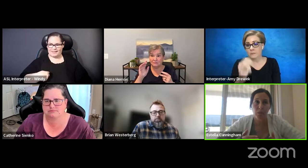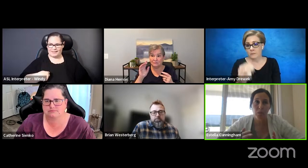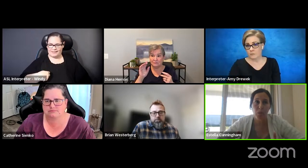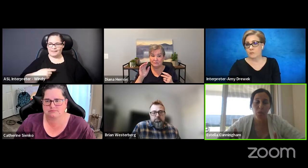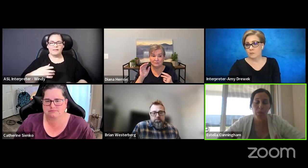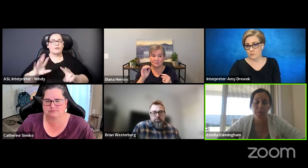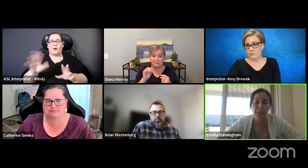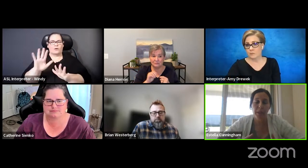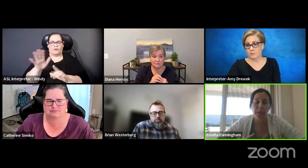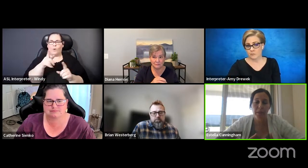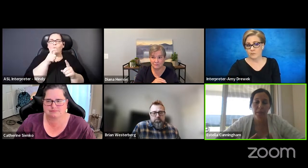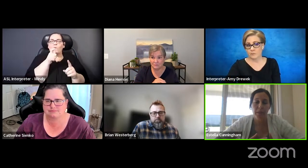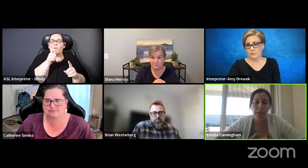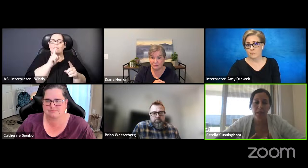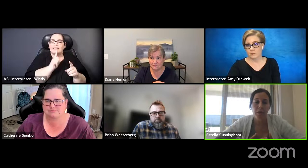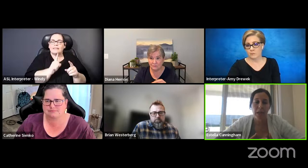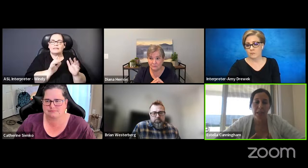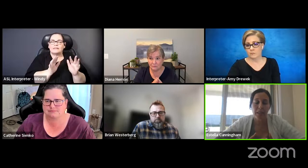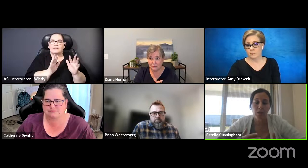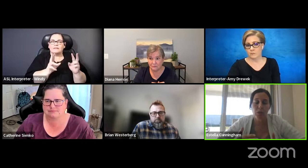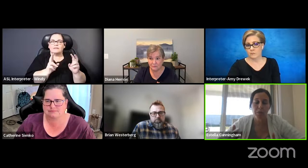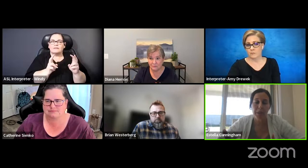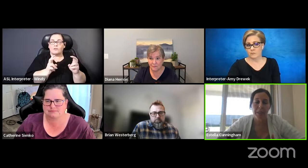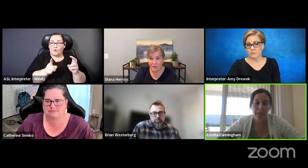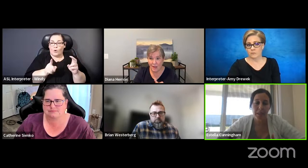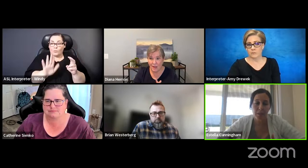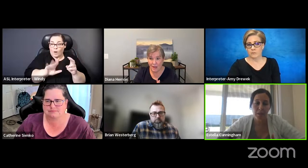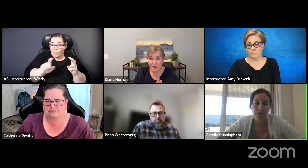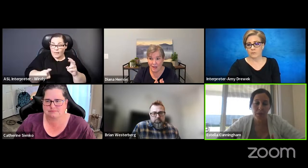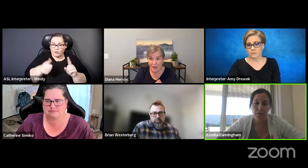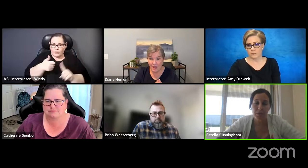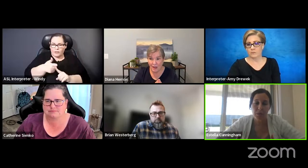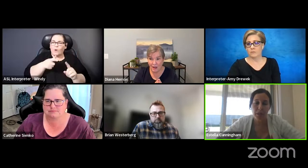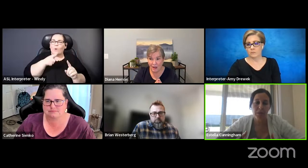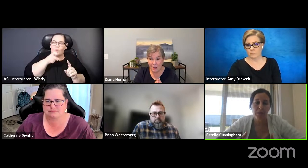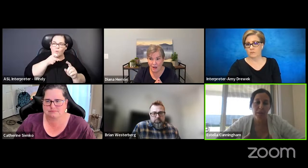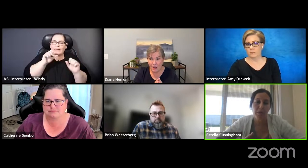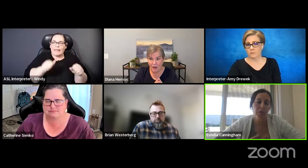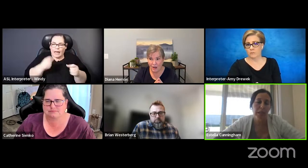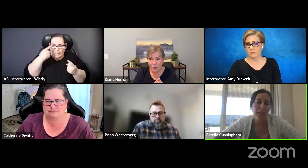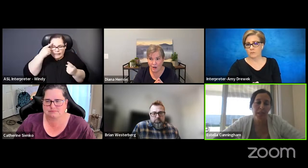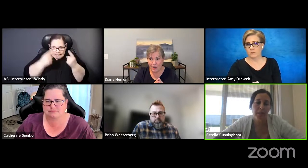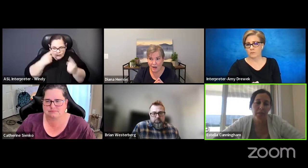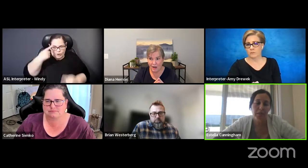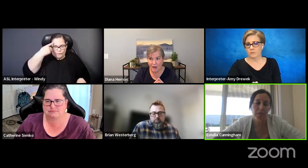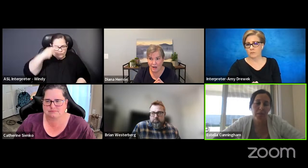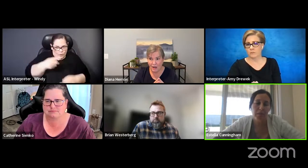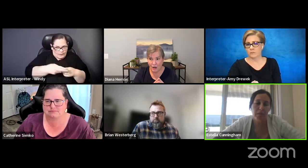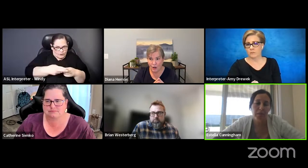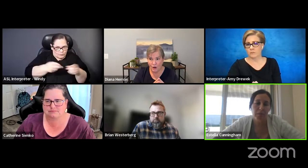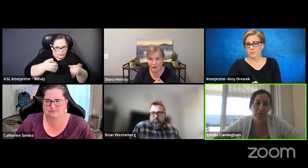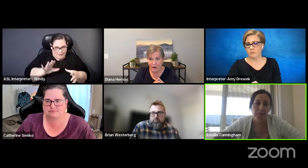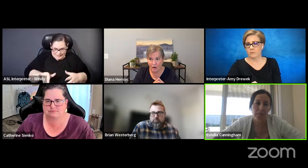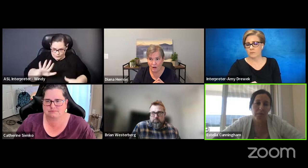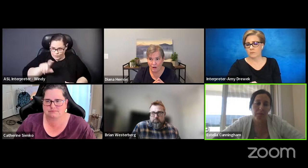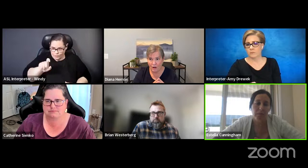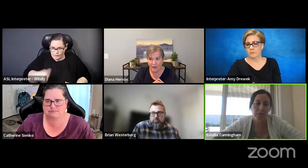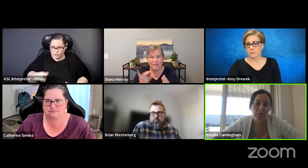Basically, who would be, you're asking who could be considered for an interim director? Is that what you're asking?